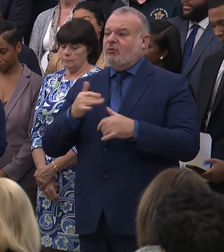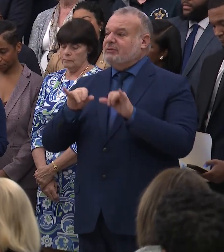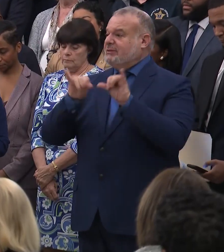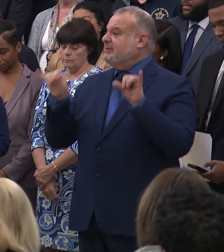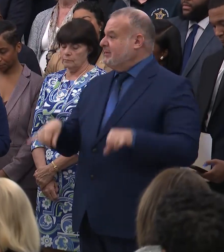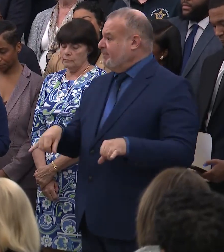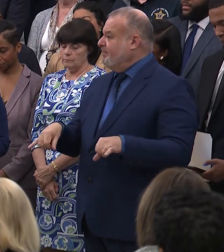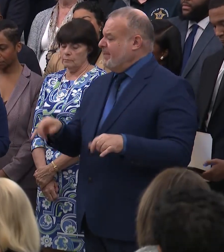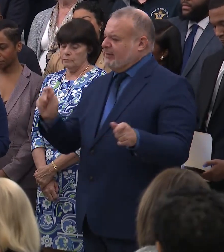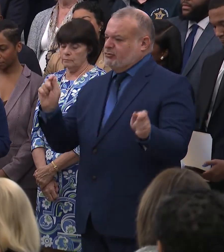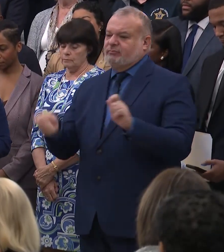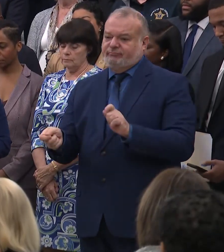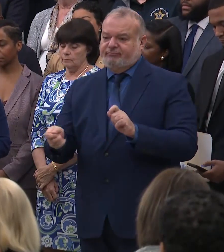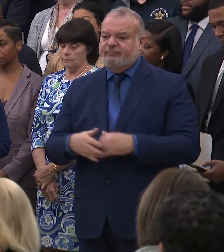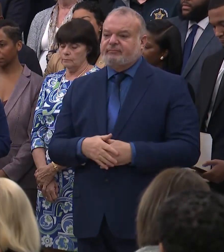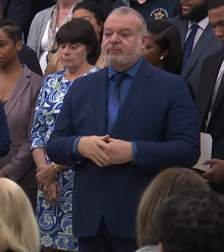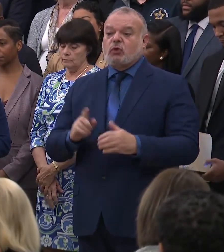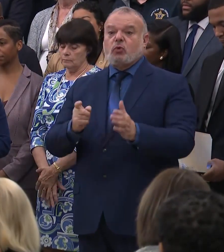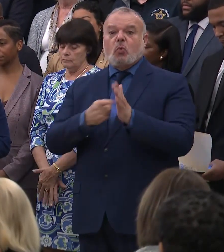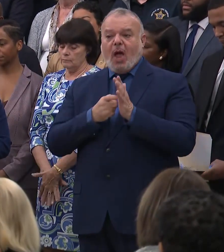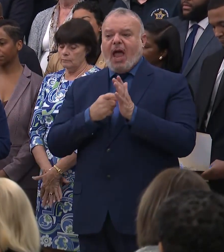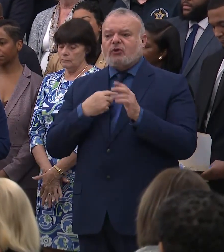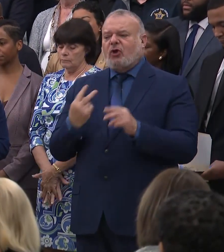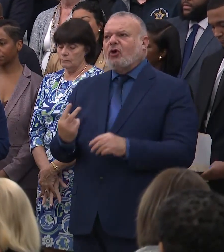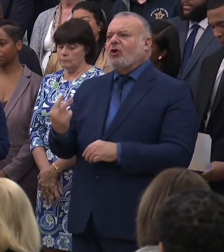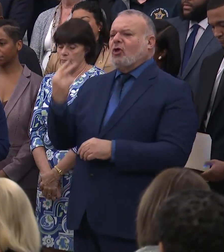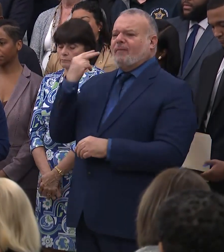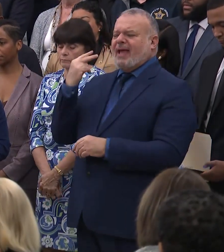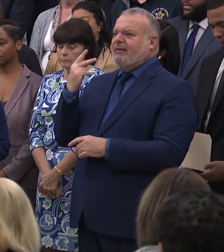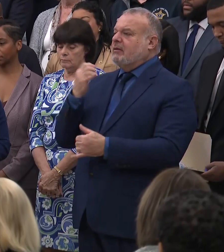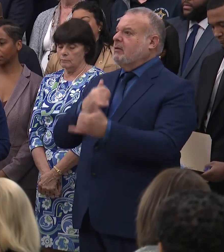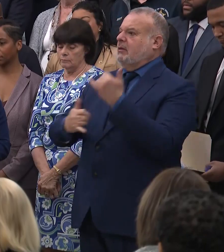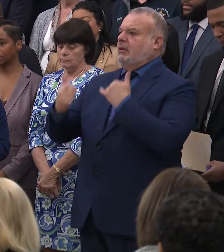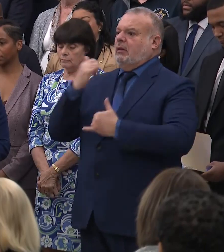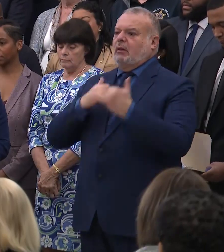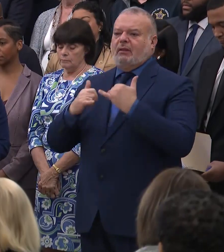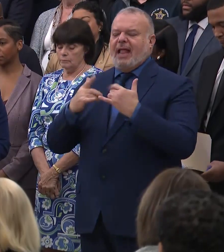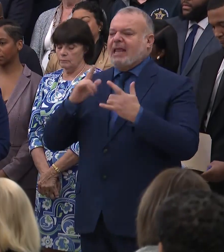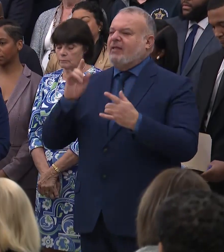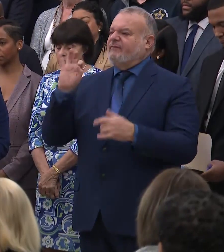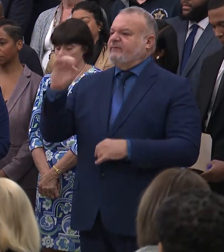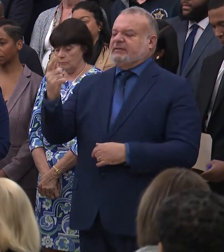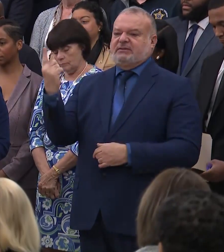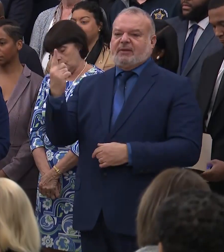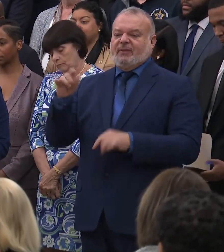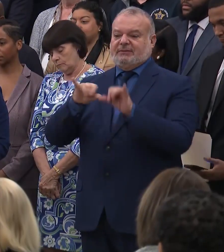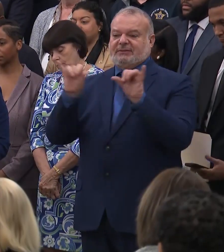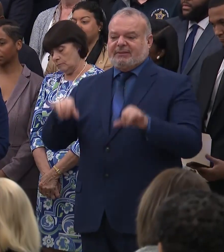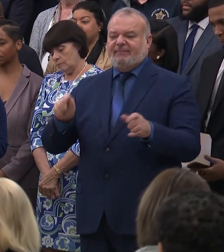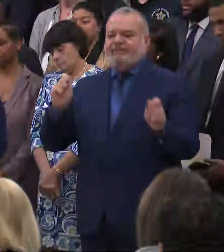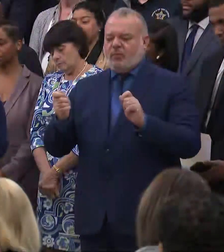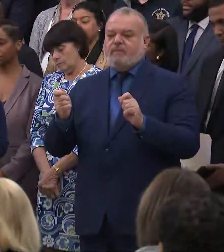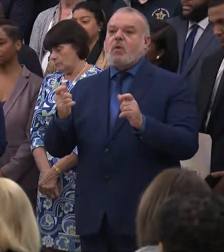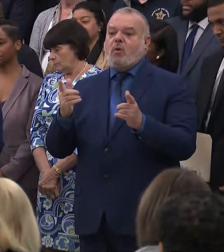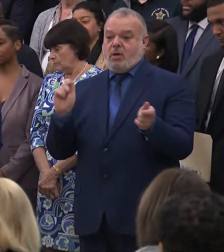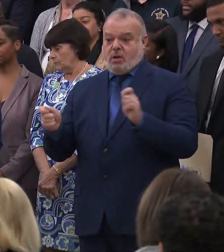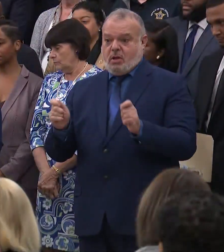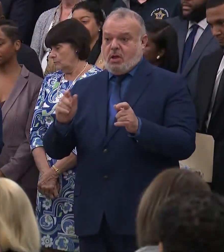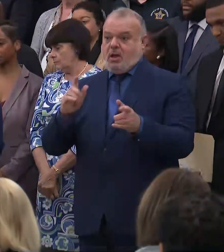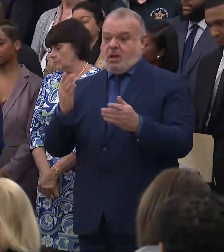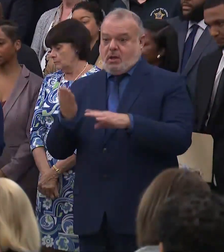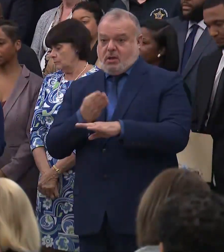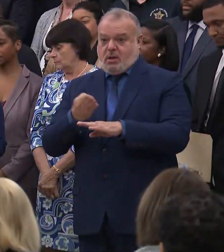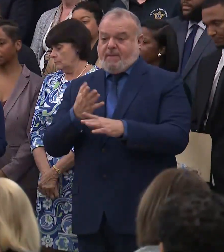righting wrongs. We do this to build more trust as we move forward. That's what we're doing